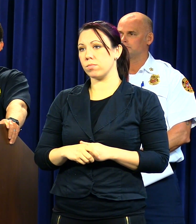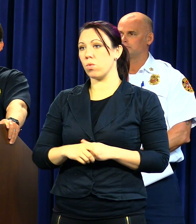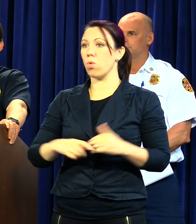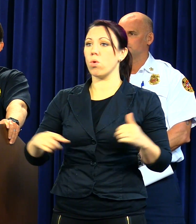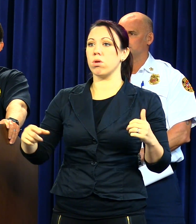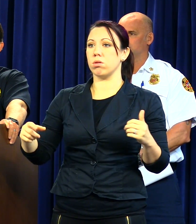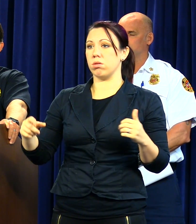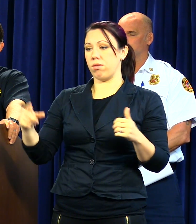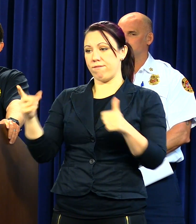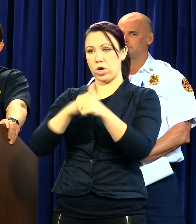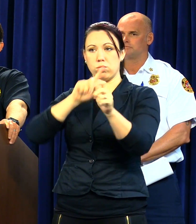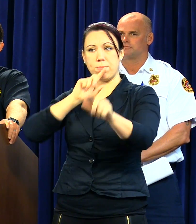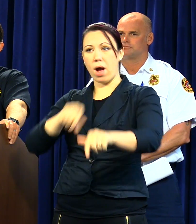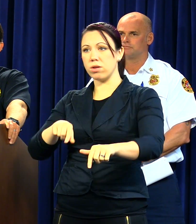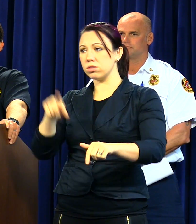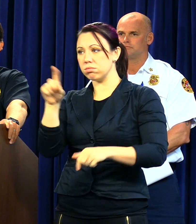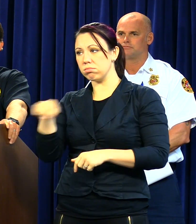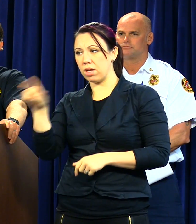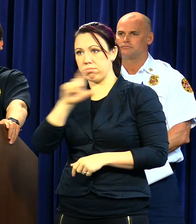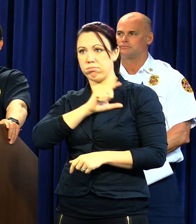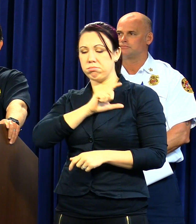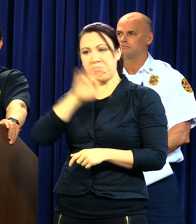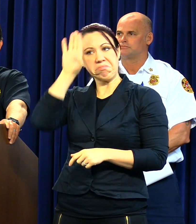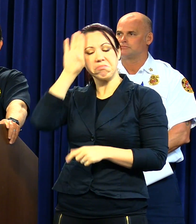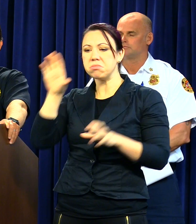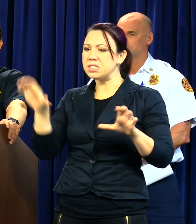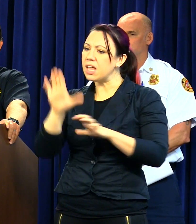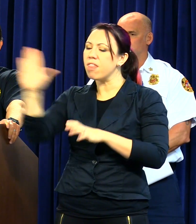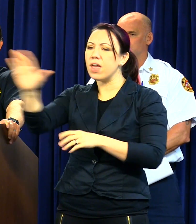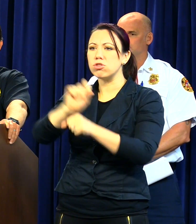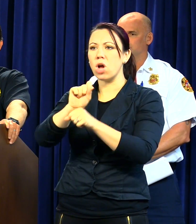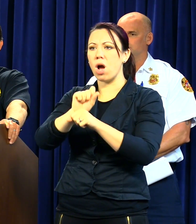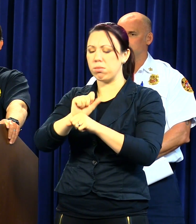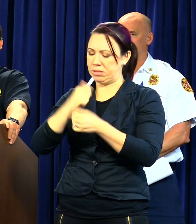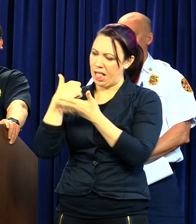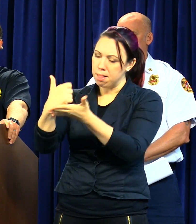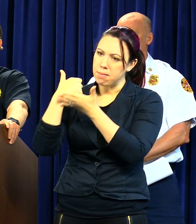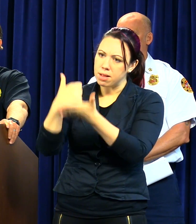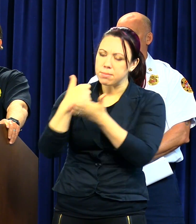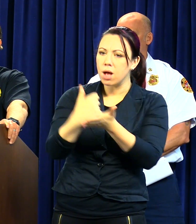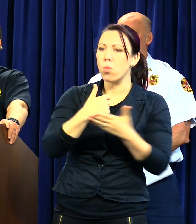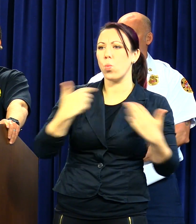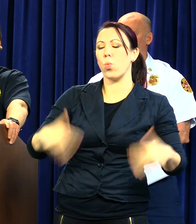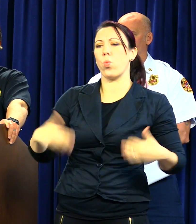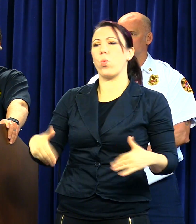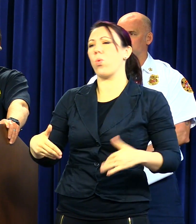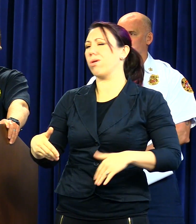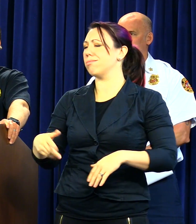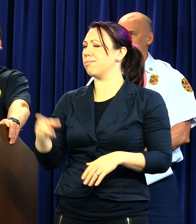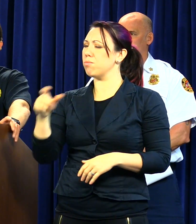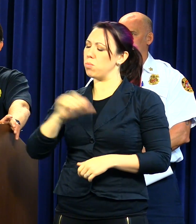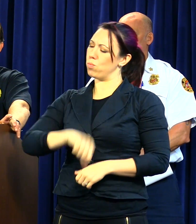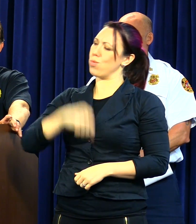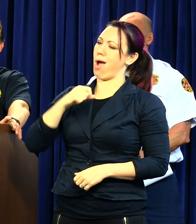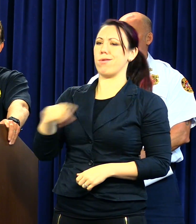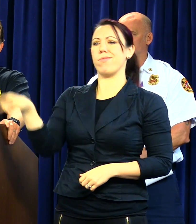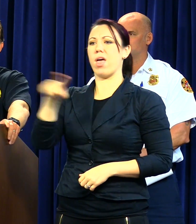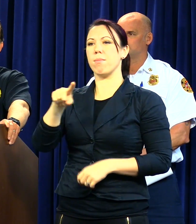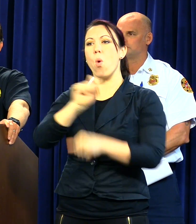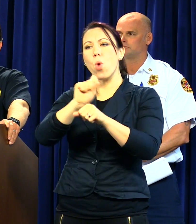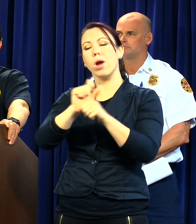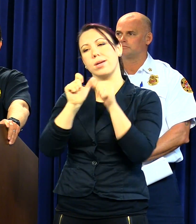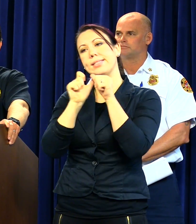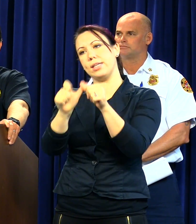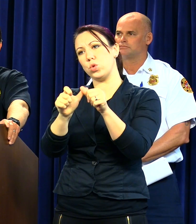first responders just did their jobs. Man, they just did their jobs. I'm so proud of them. But the work